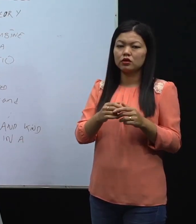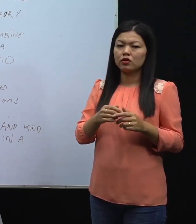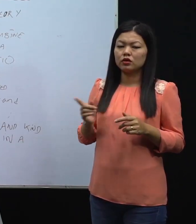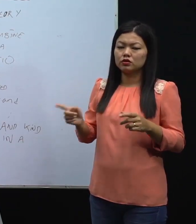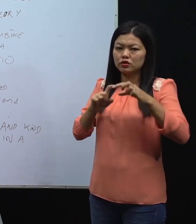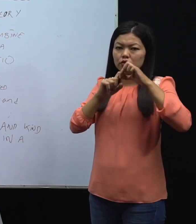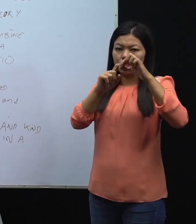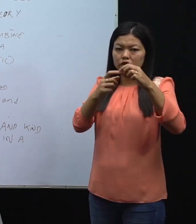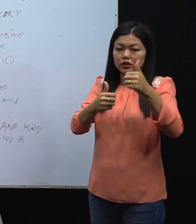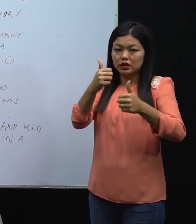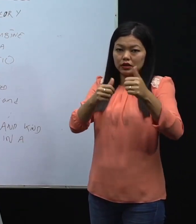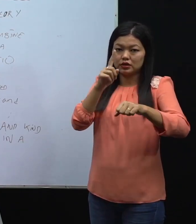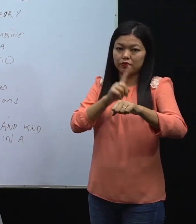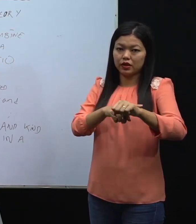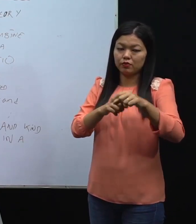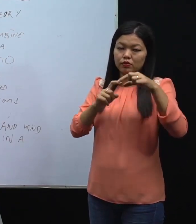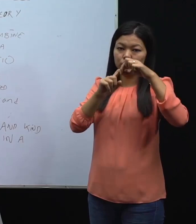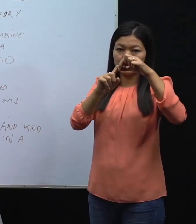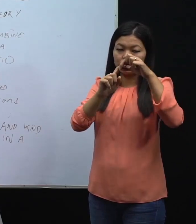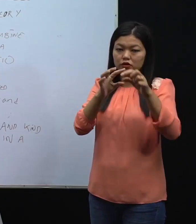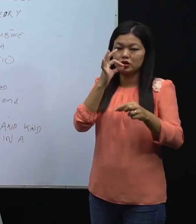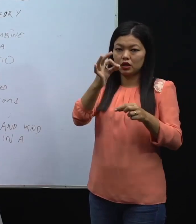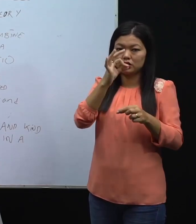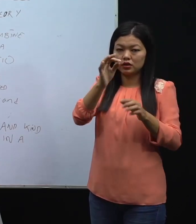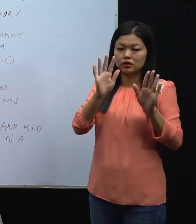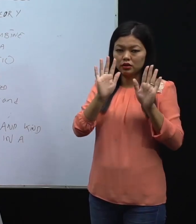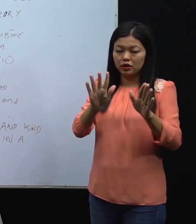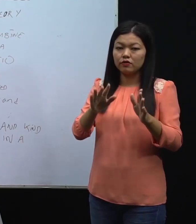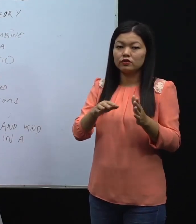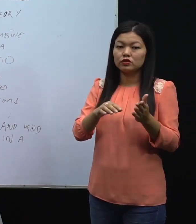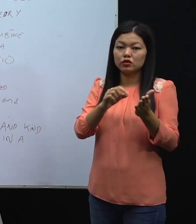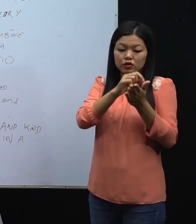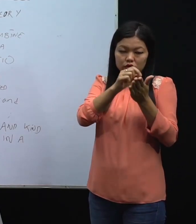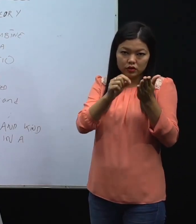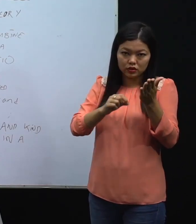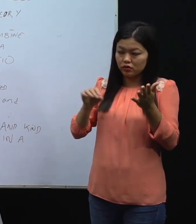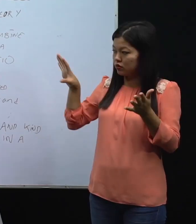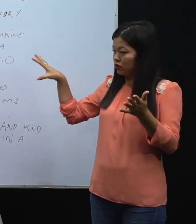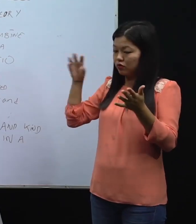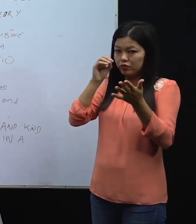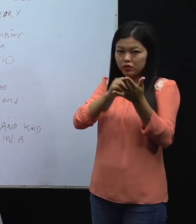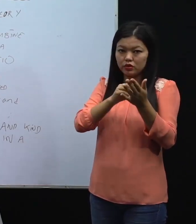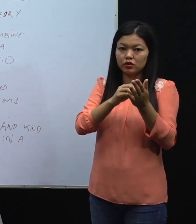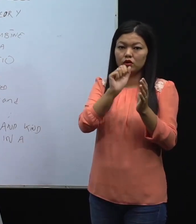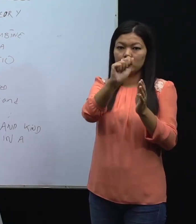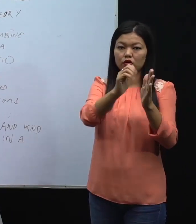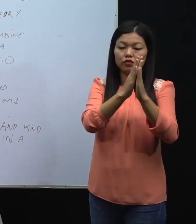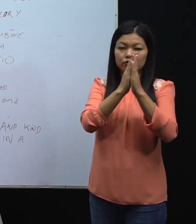as well. Clear? So please go through these six postulates, write down the notes as well. Clear?